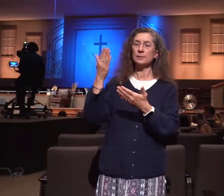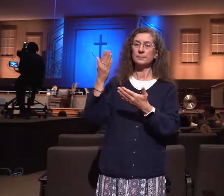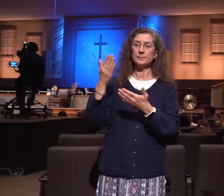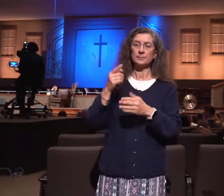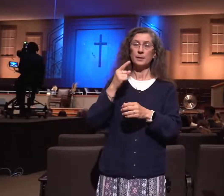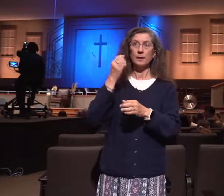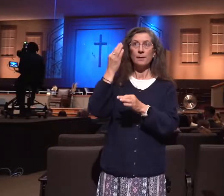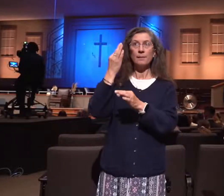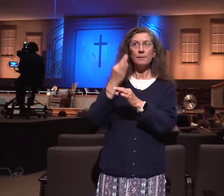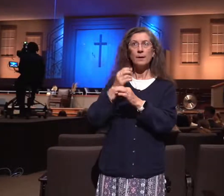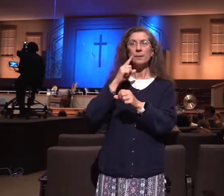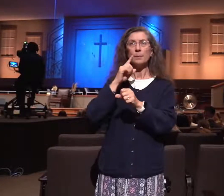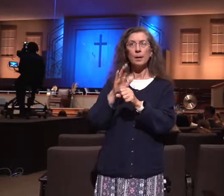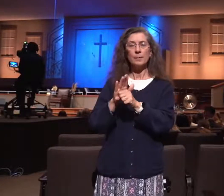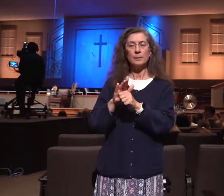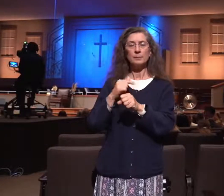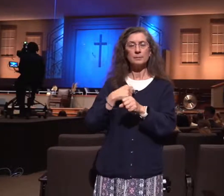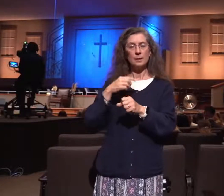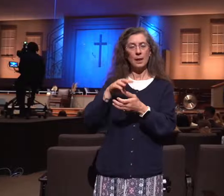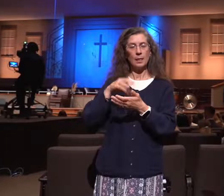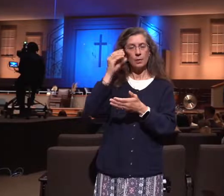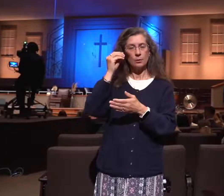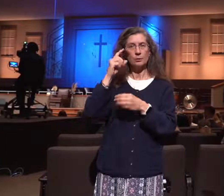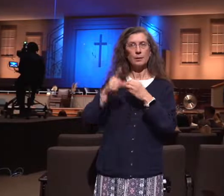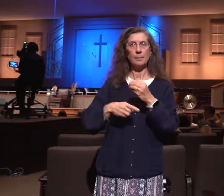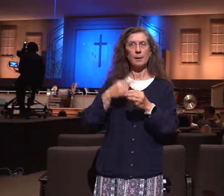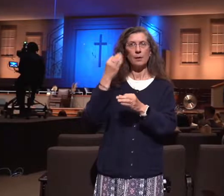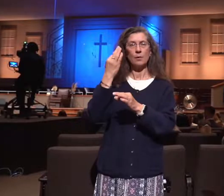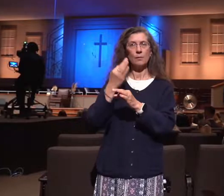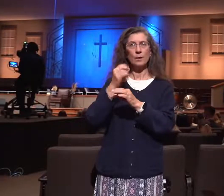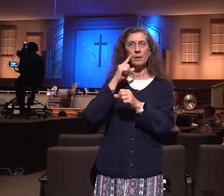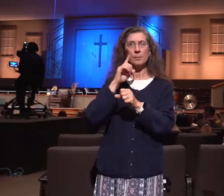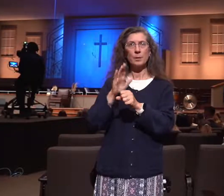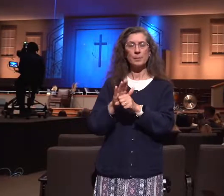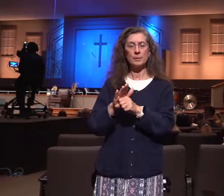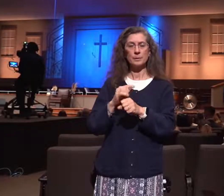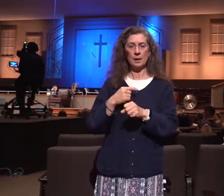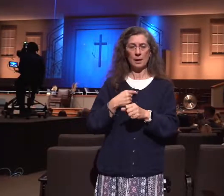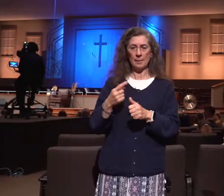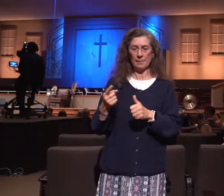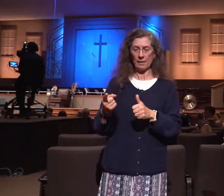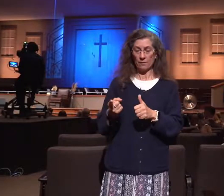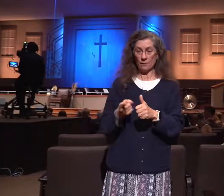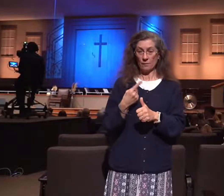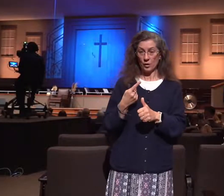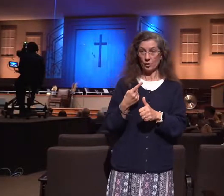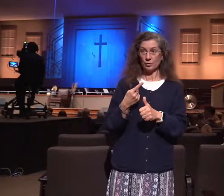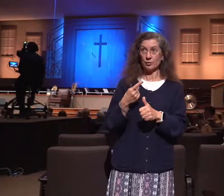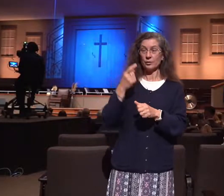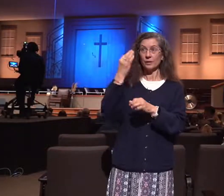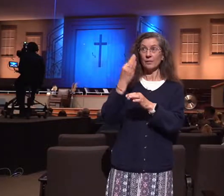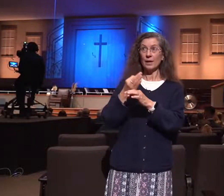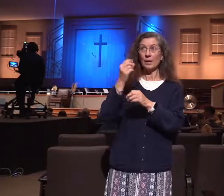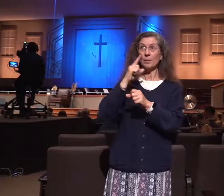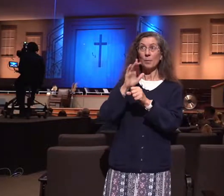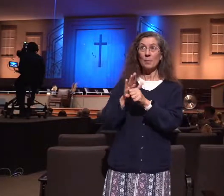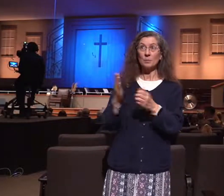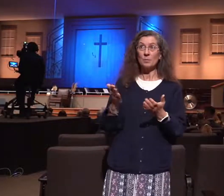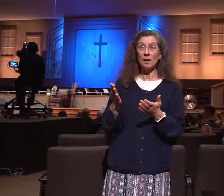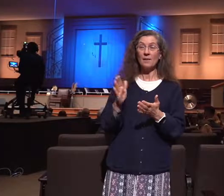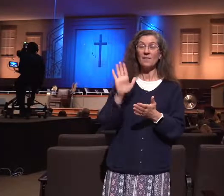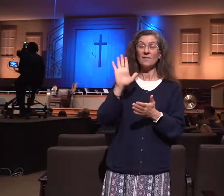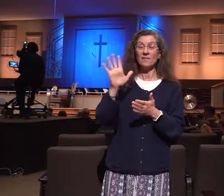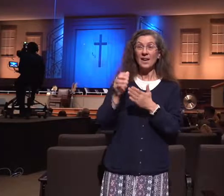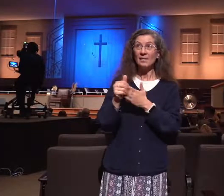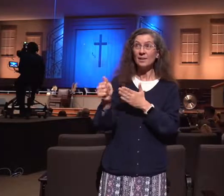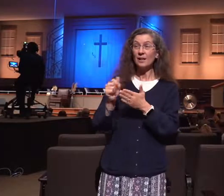Faith promise. I learned about faith promise. My first faith promise was a whopping $5 a week.